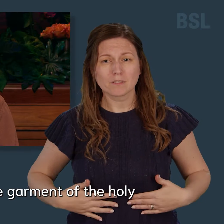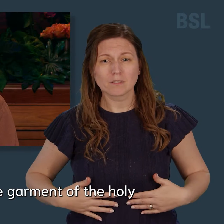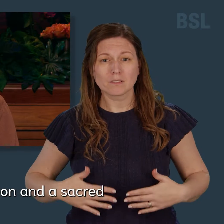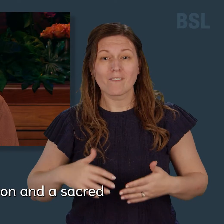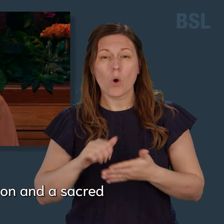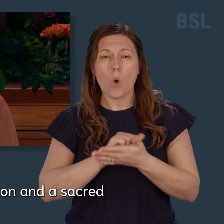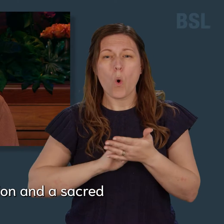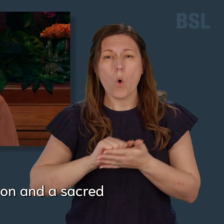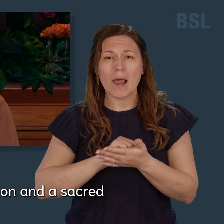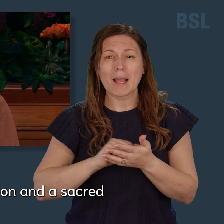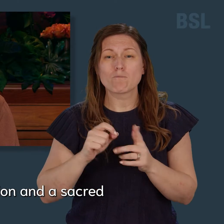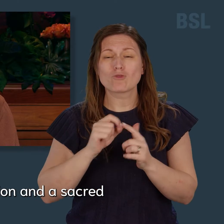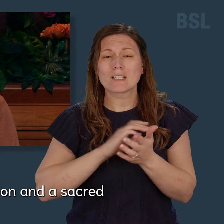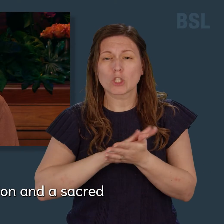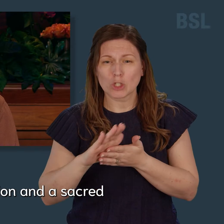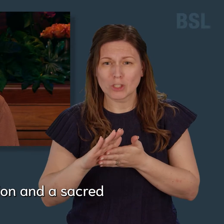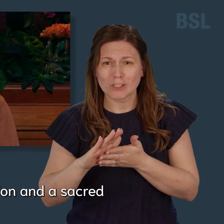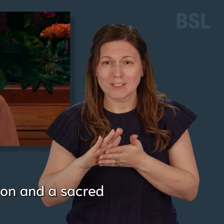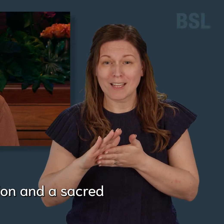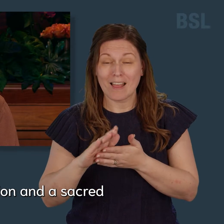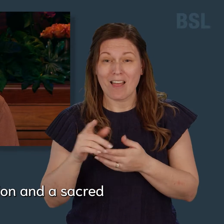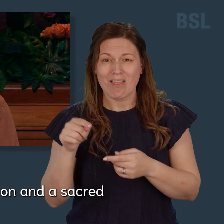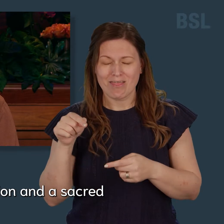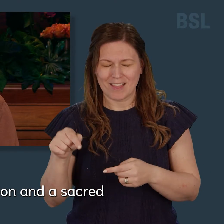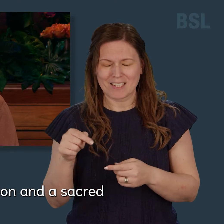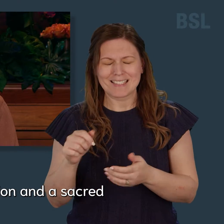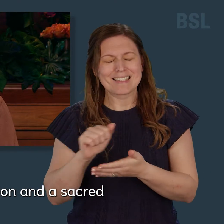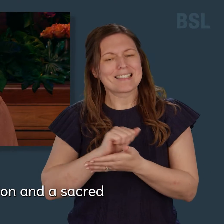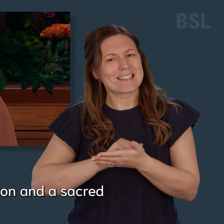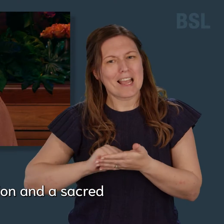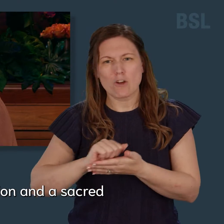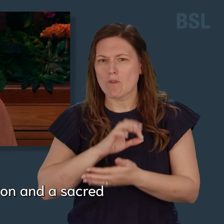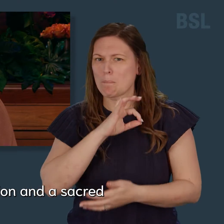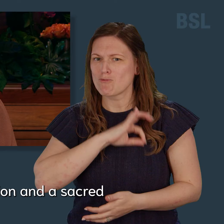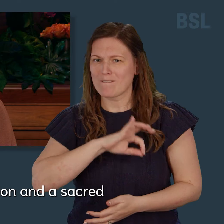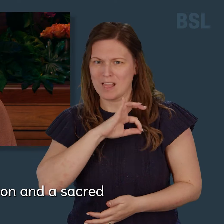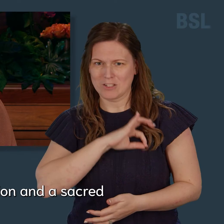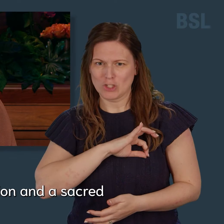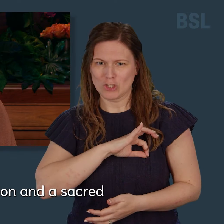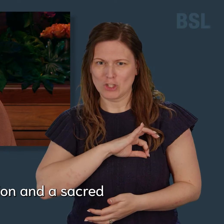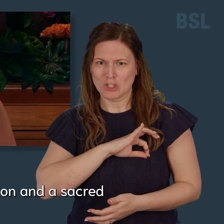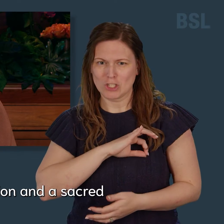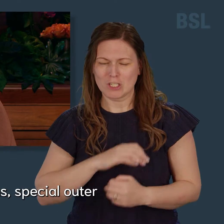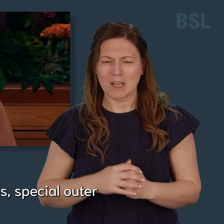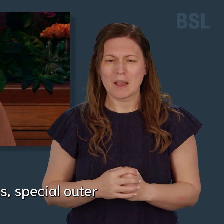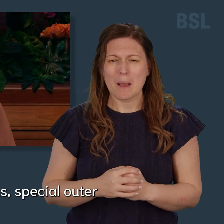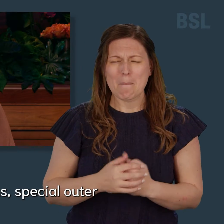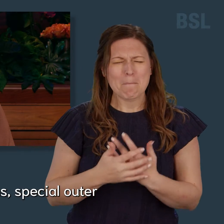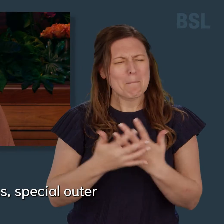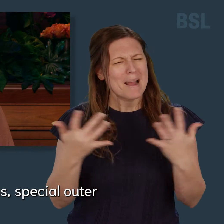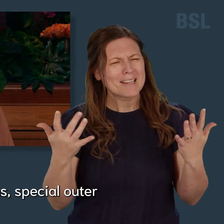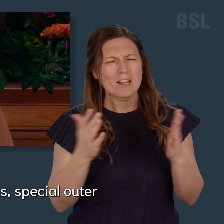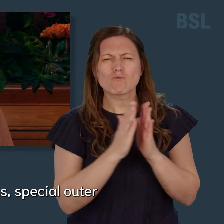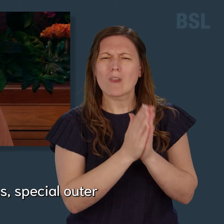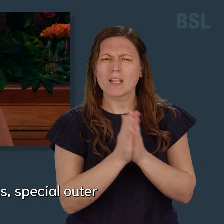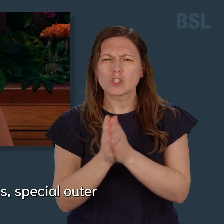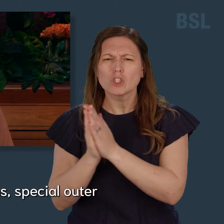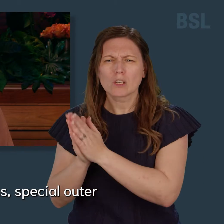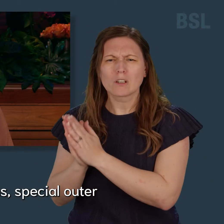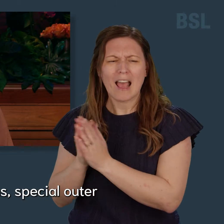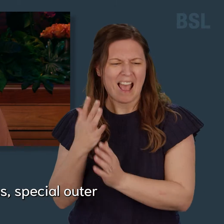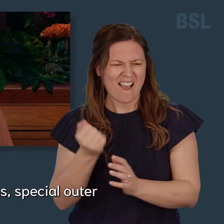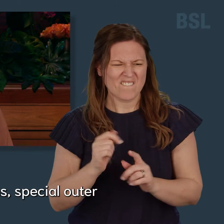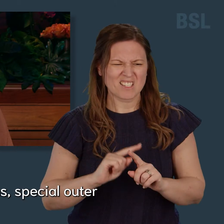priesthood. It is both a sacred obligation and a sacred privilege. In many religious